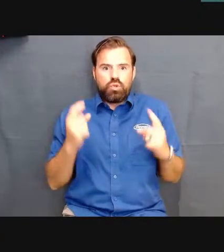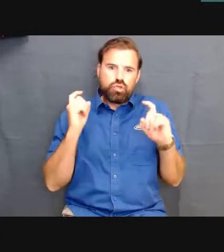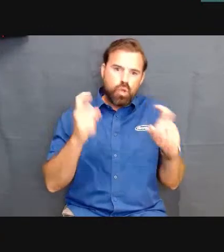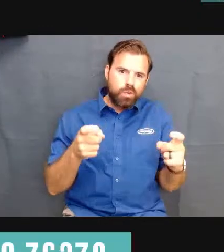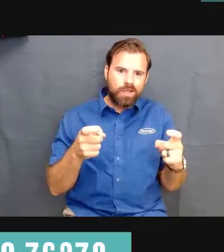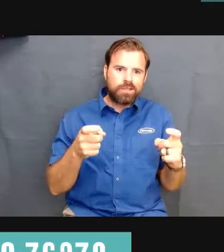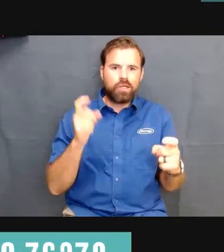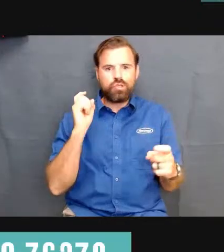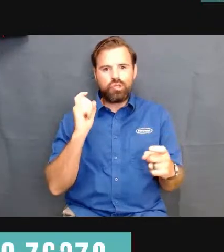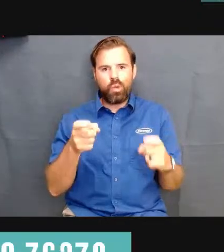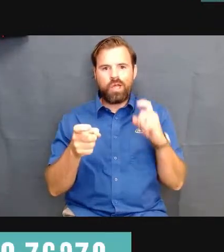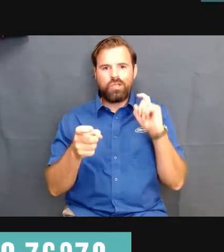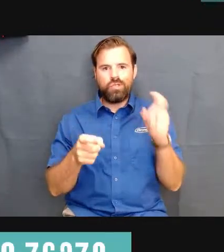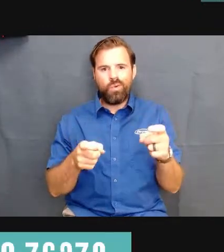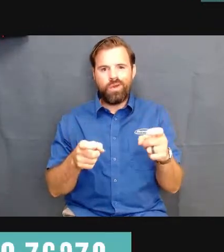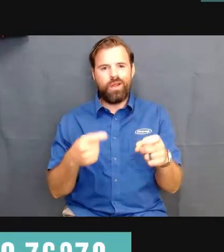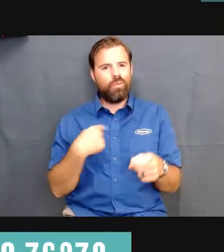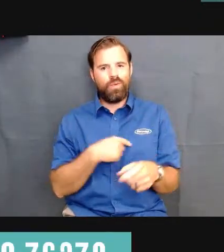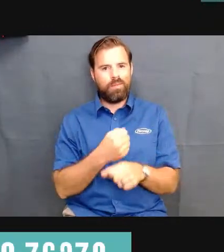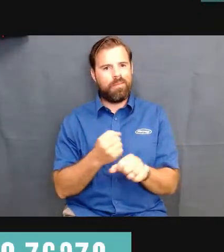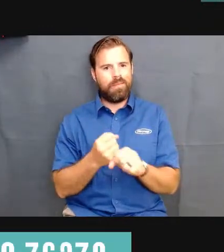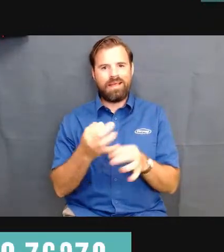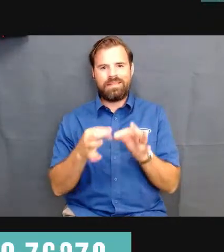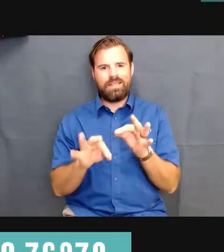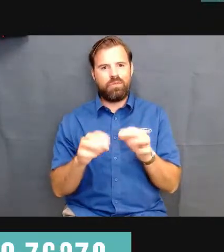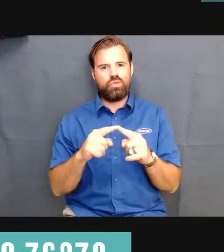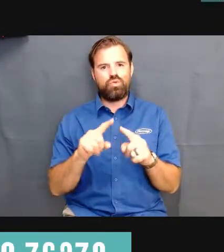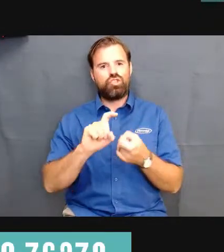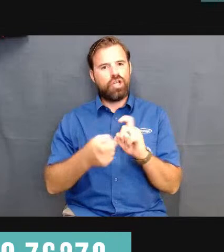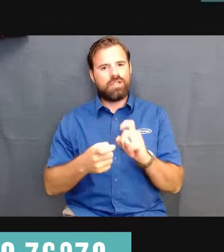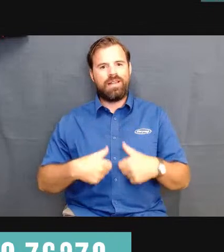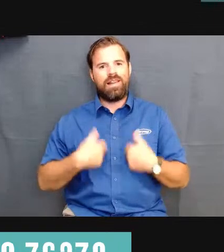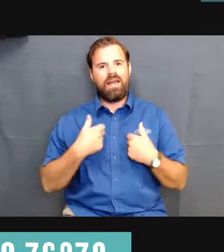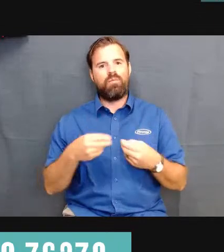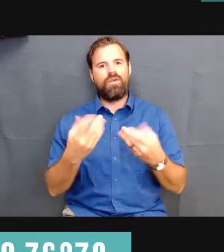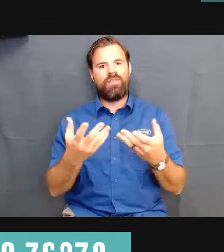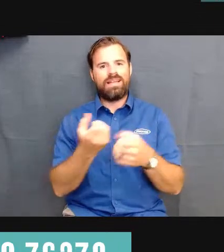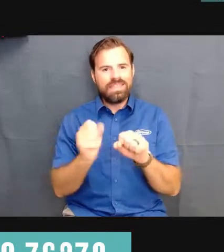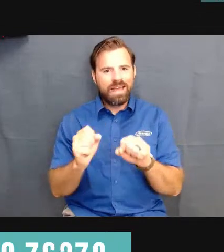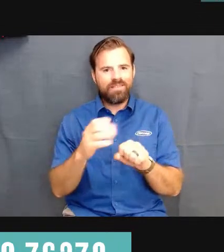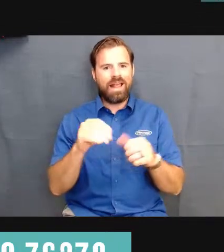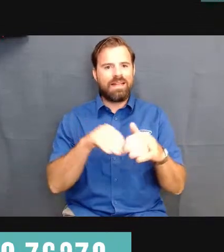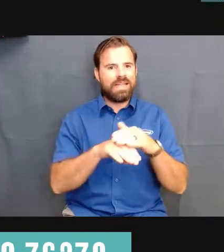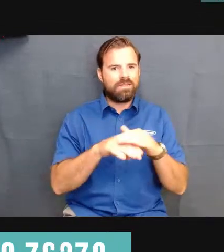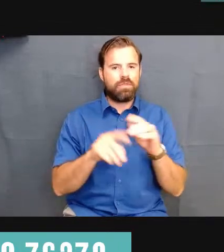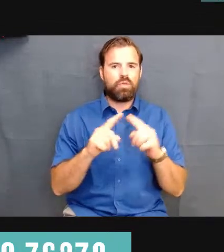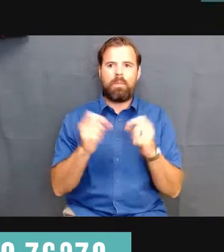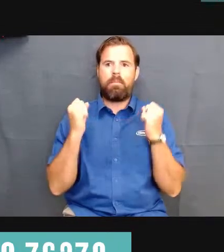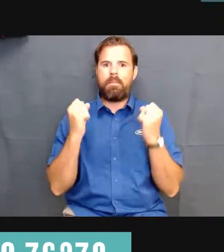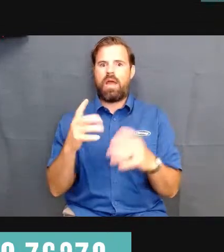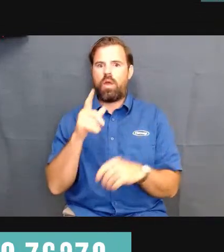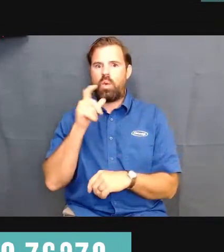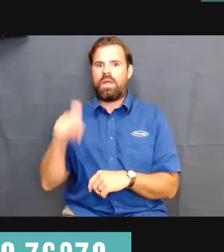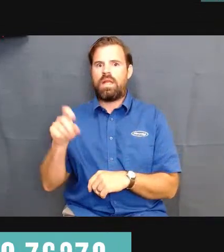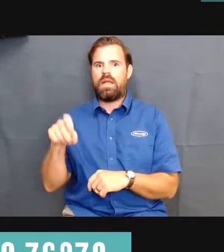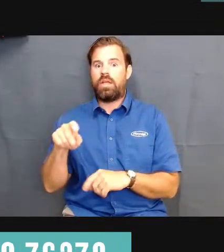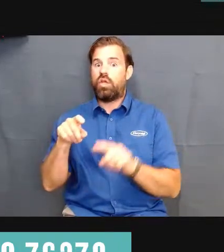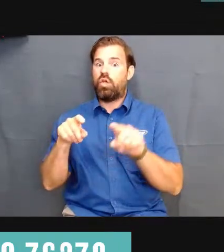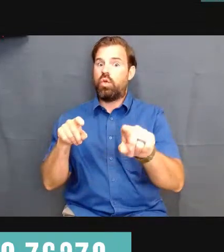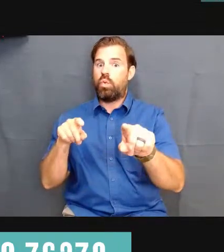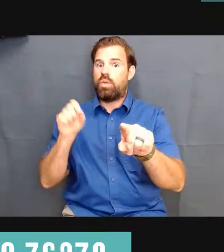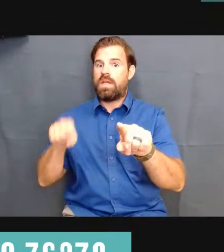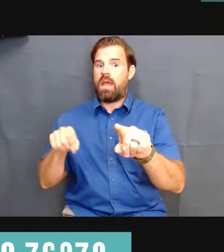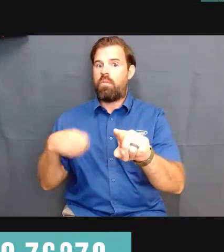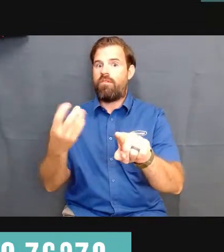donate. Donate. We've made it simple for you to change a life and provide safety and accessibility to many who need it. You